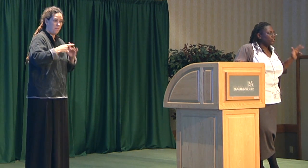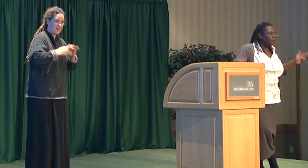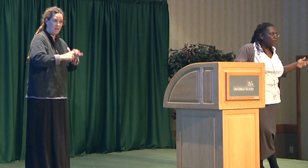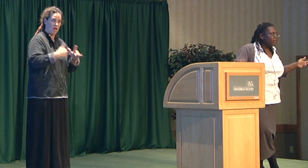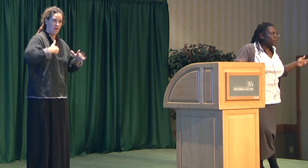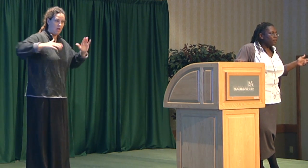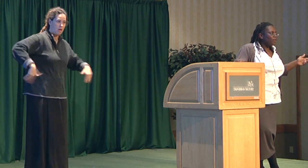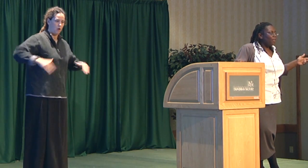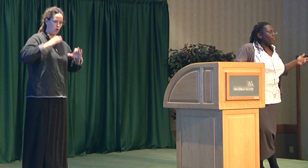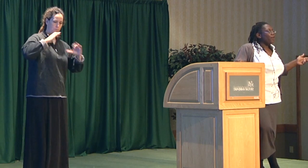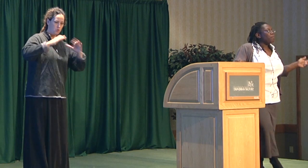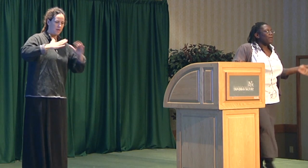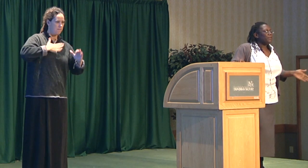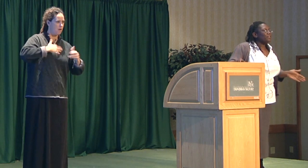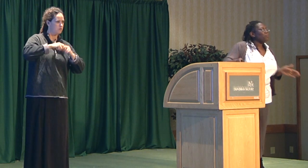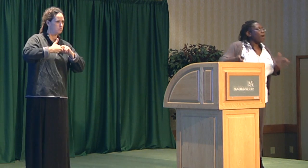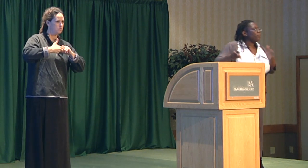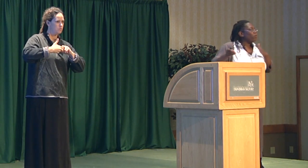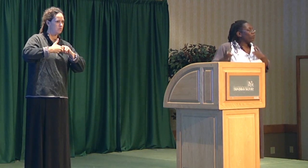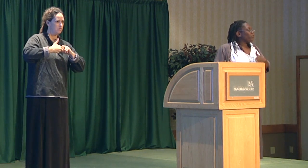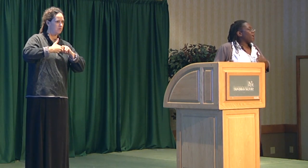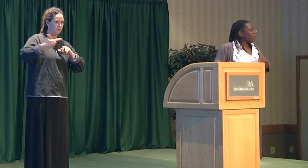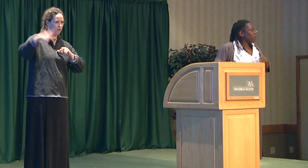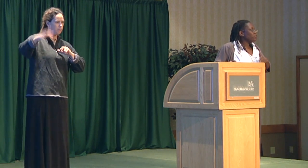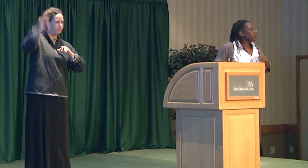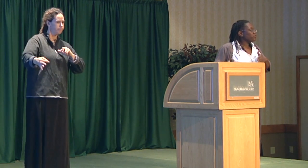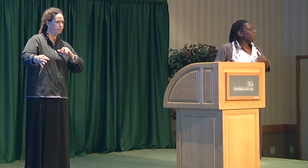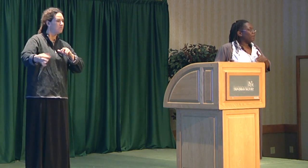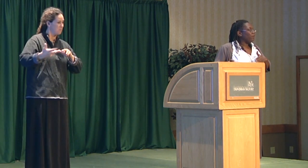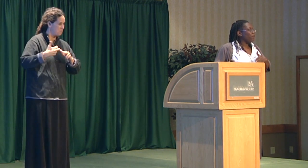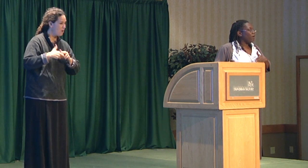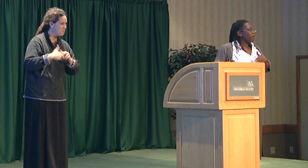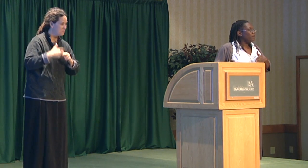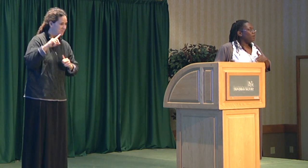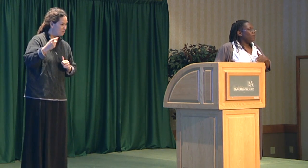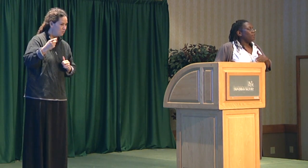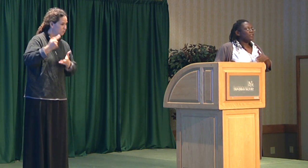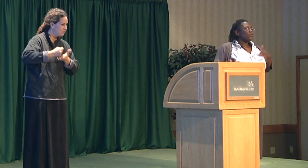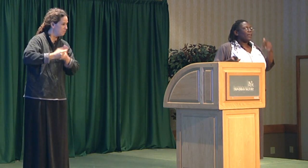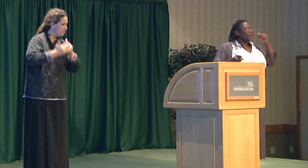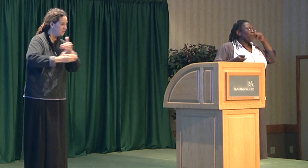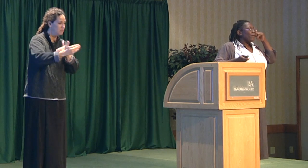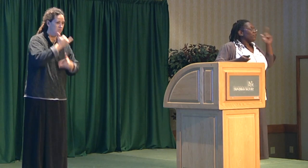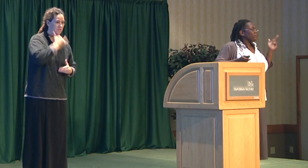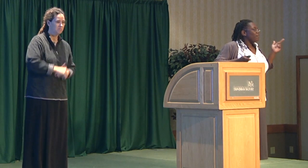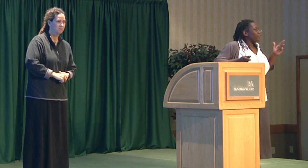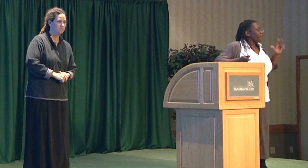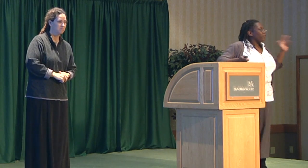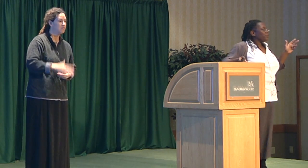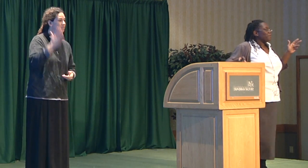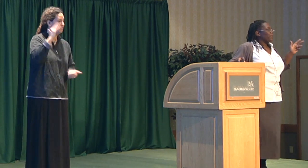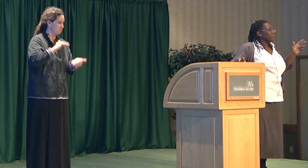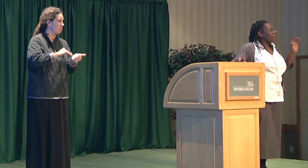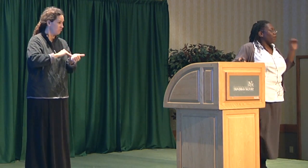your issue is, there might be some problem with the diagnosis or treatment later on. It's sort of like their brain turns off